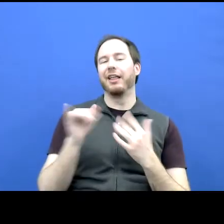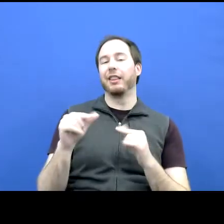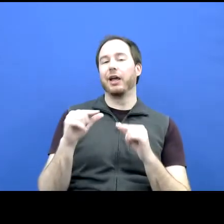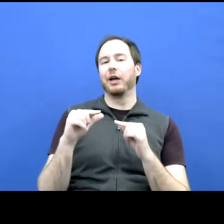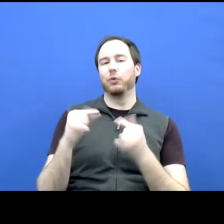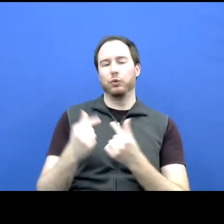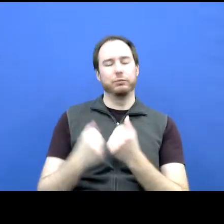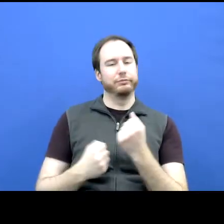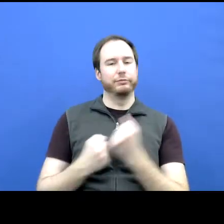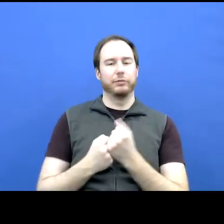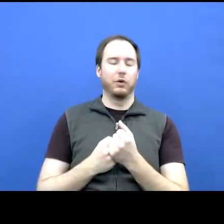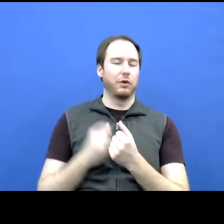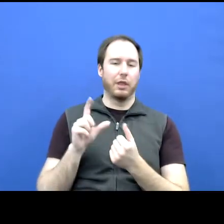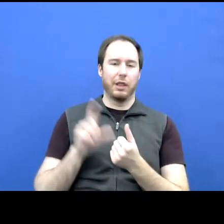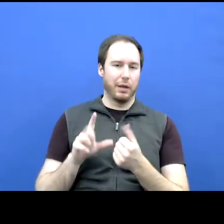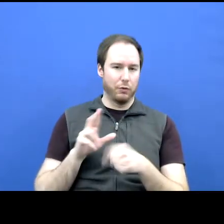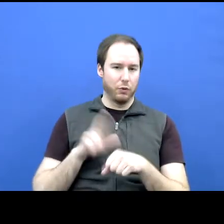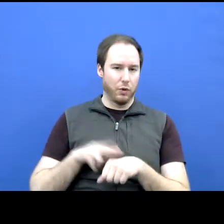for the library and